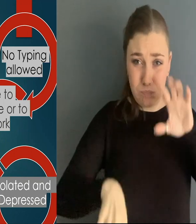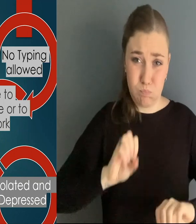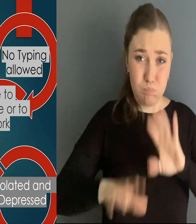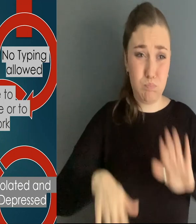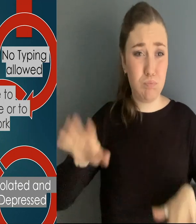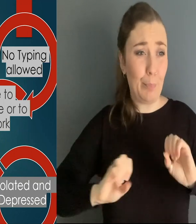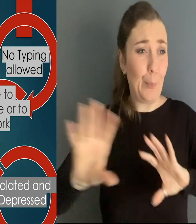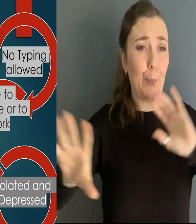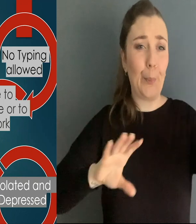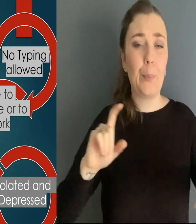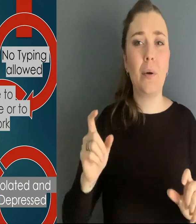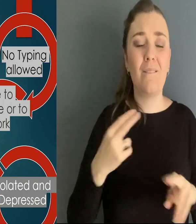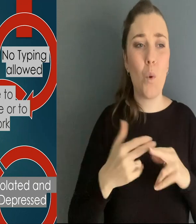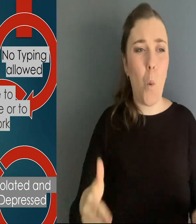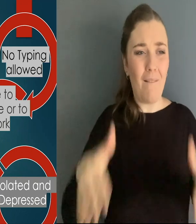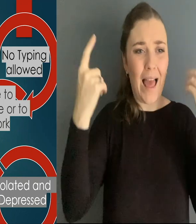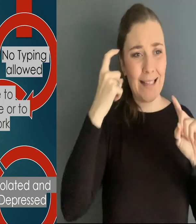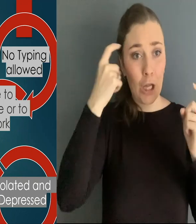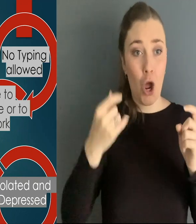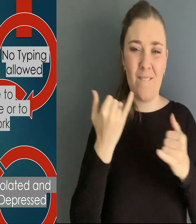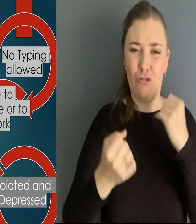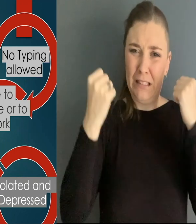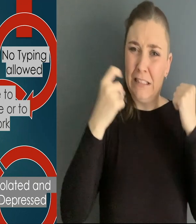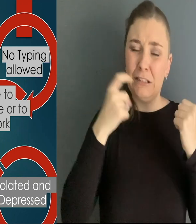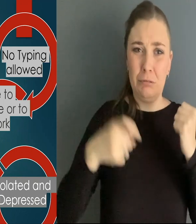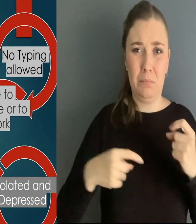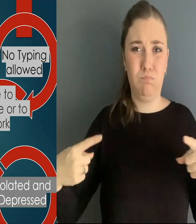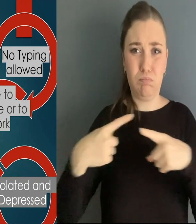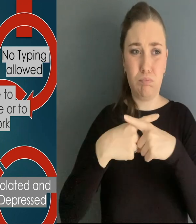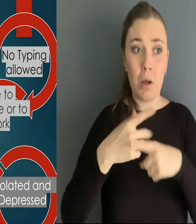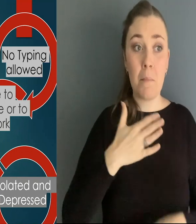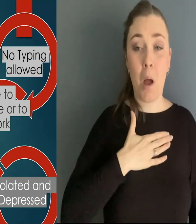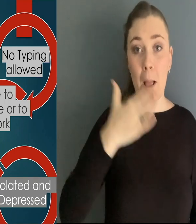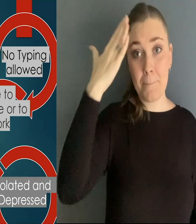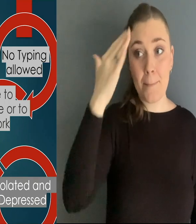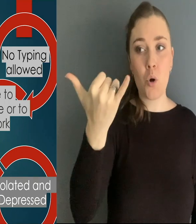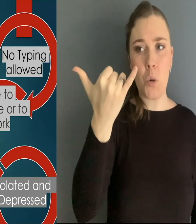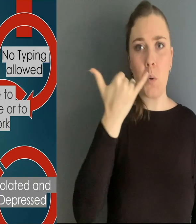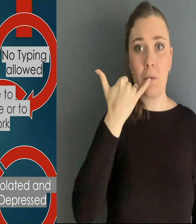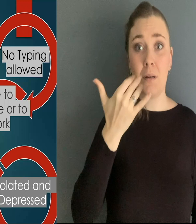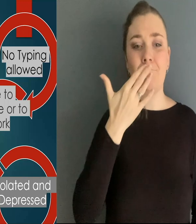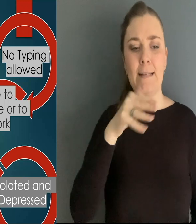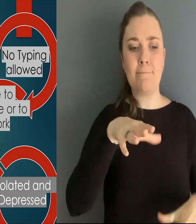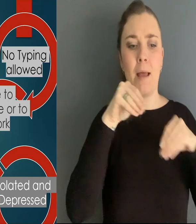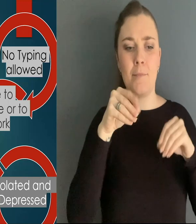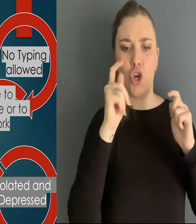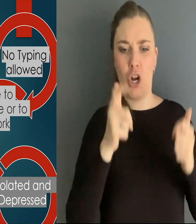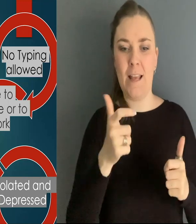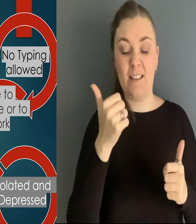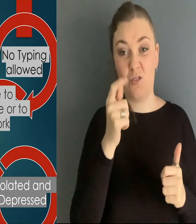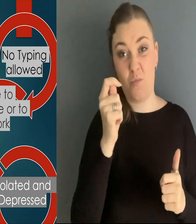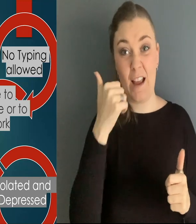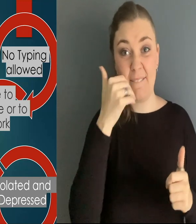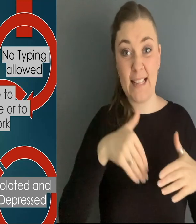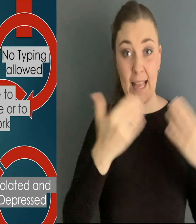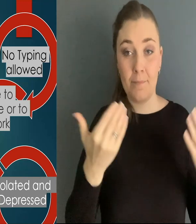and this was serious transgression in their eyes my mum was called to pick me up early almost daily and i